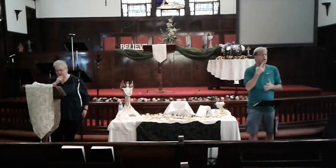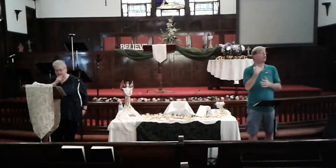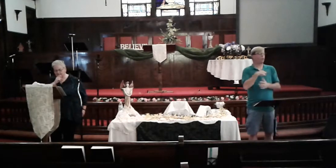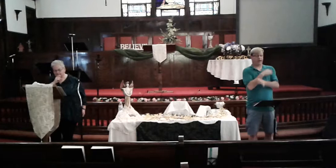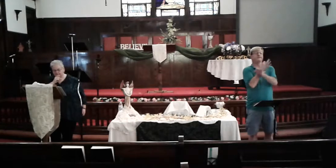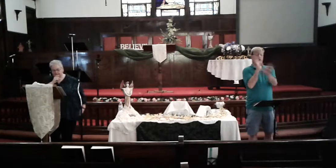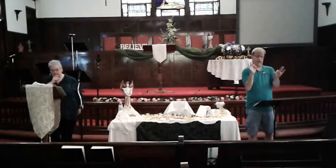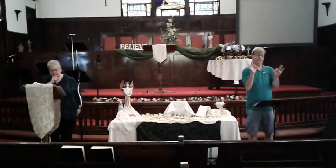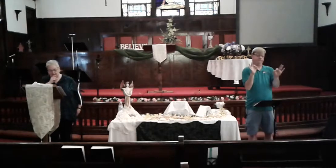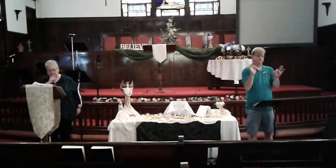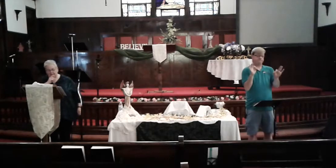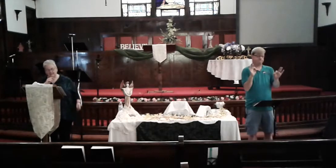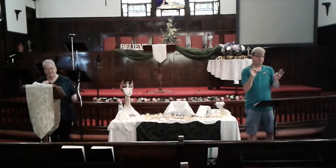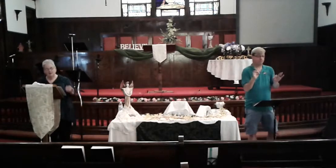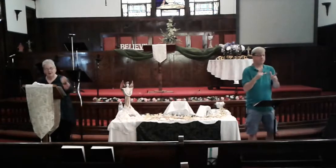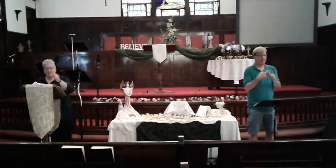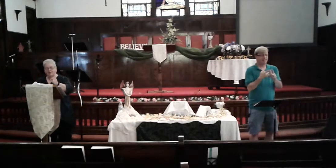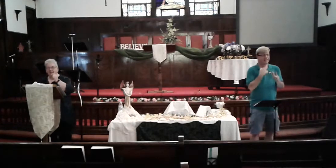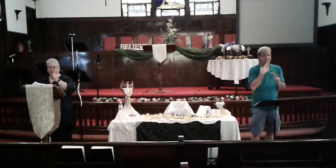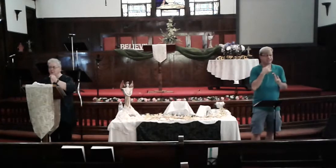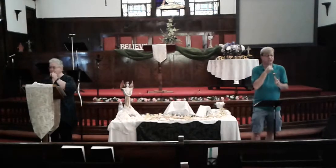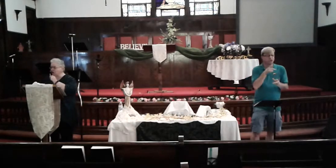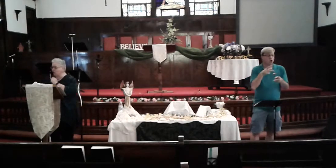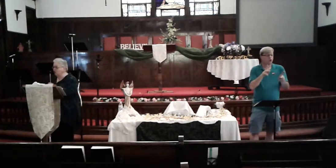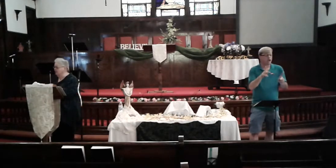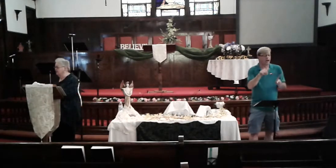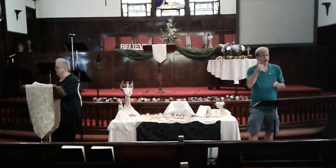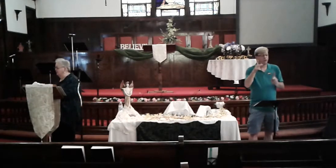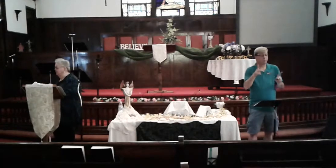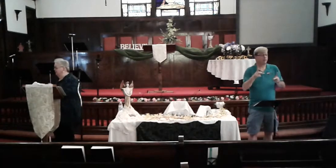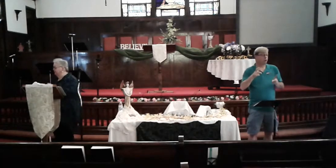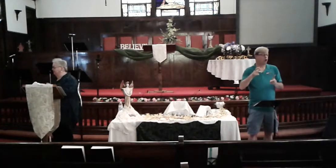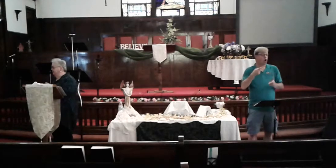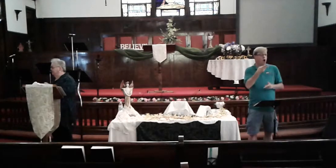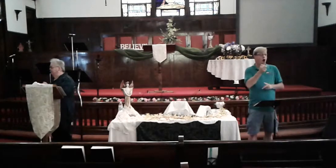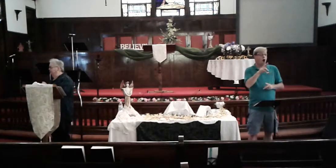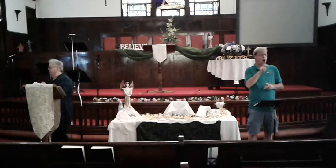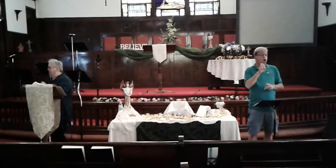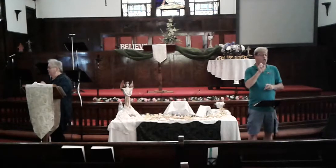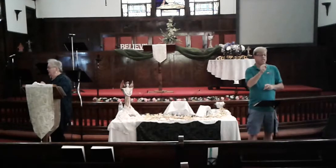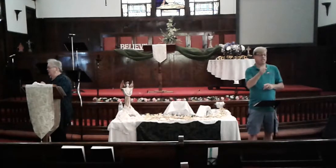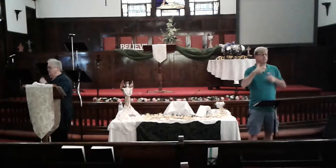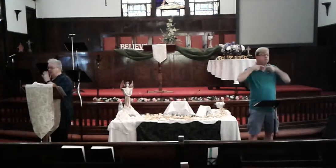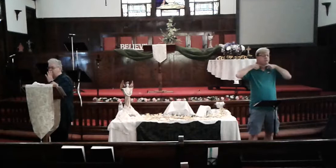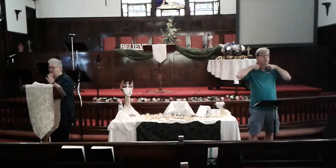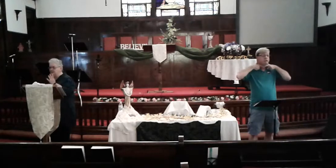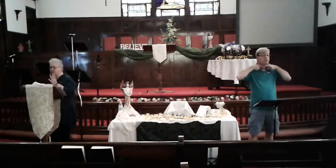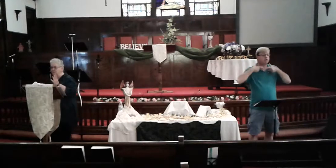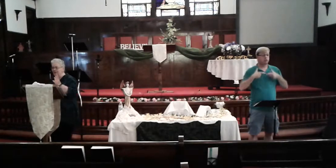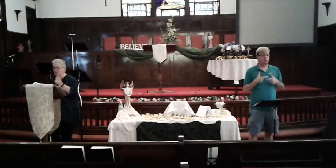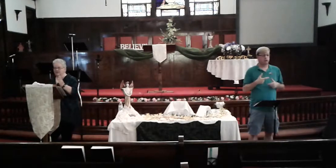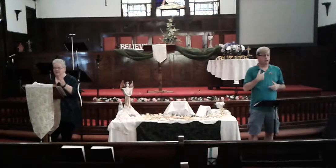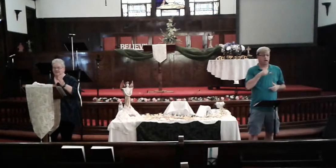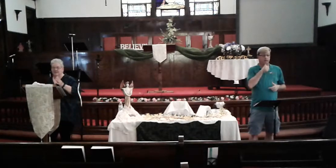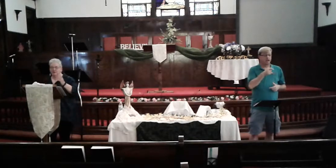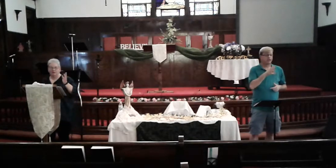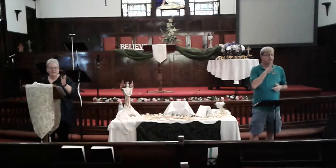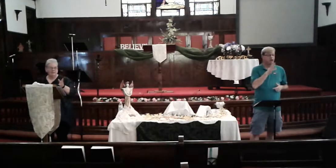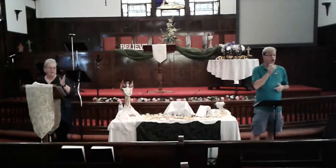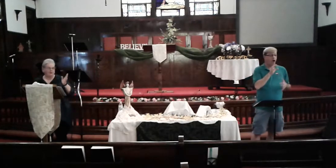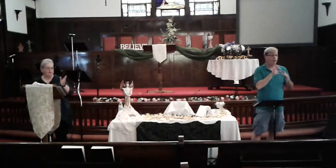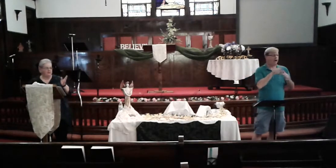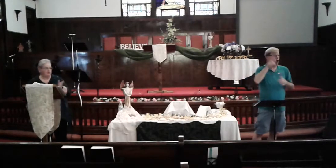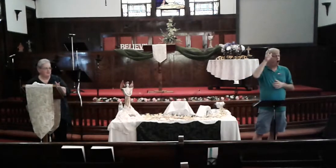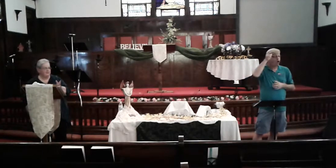we're free. And then he says, don't ever let anyone put a harness on you. Now, I'm not going to try to talk to you about horses because I know